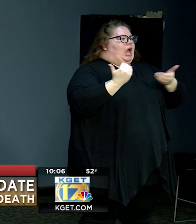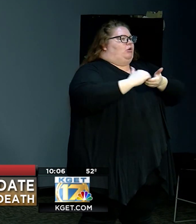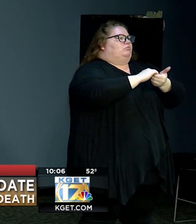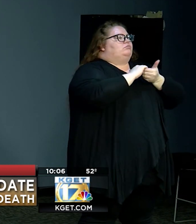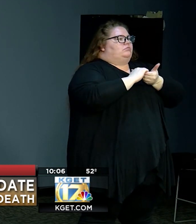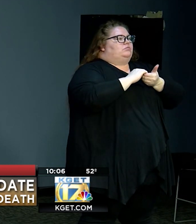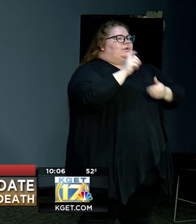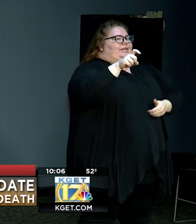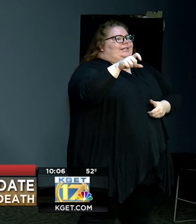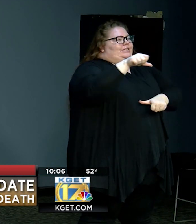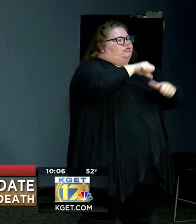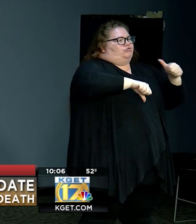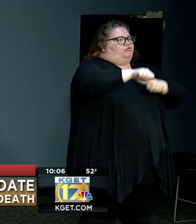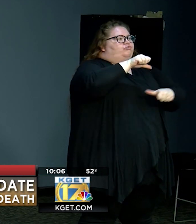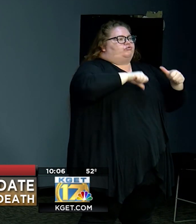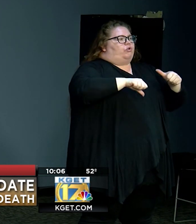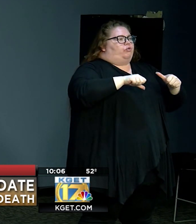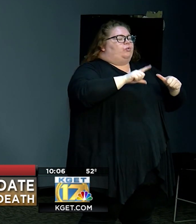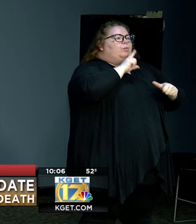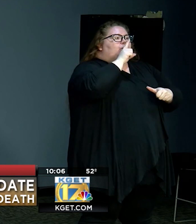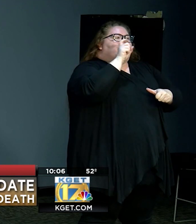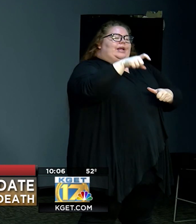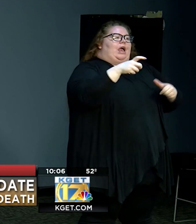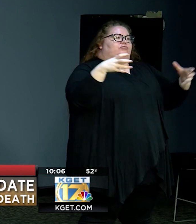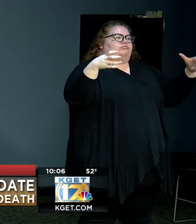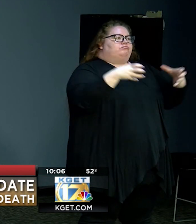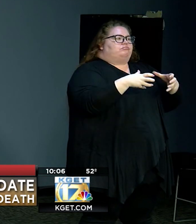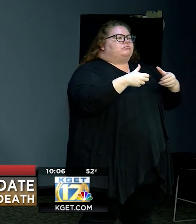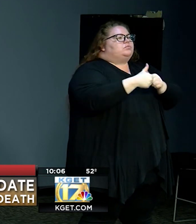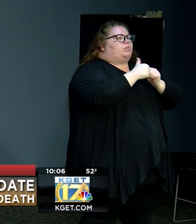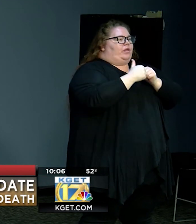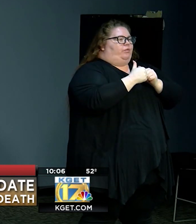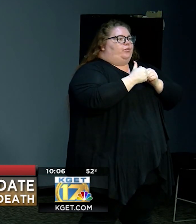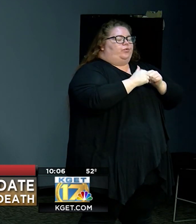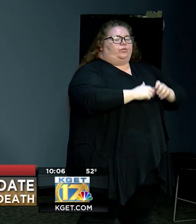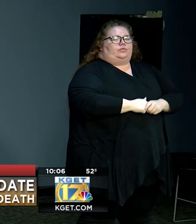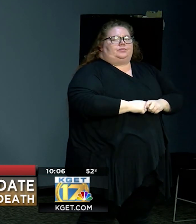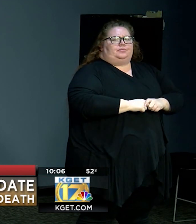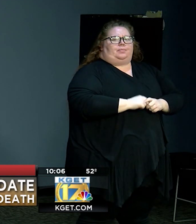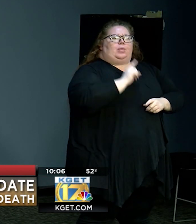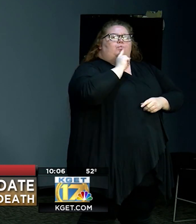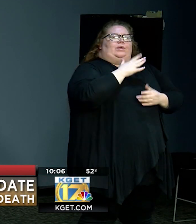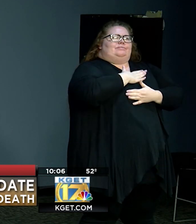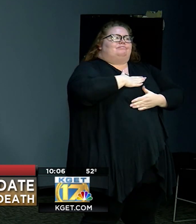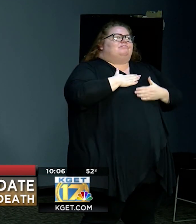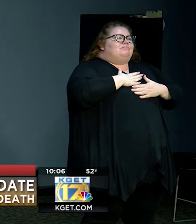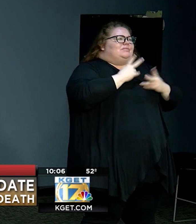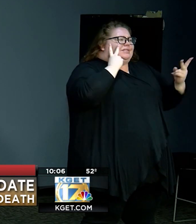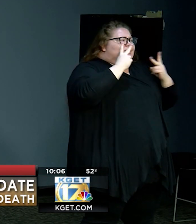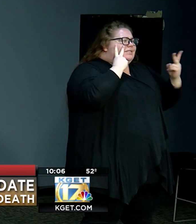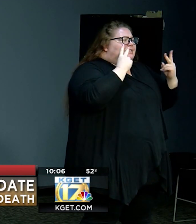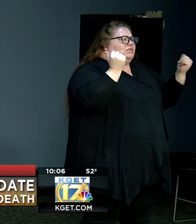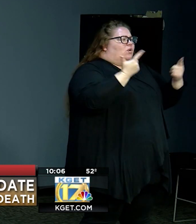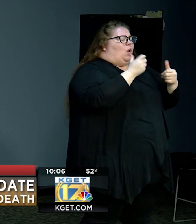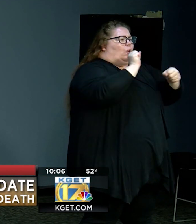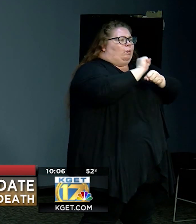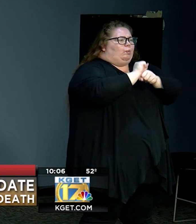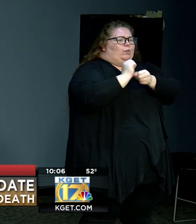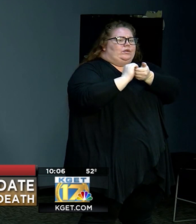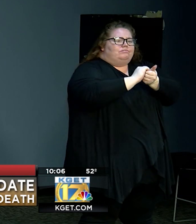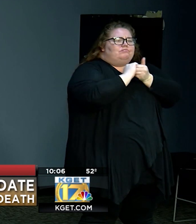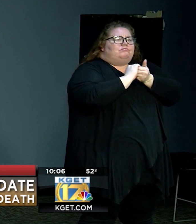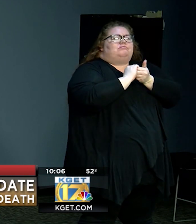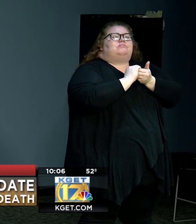other, when we really have to come together. And it's been a joy to see that we really are working together.